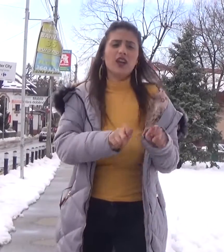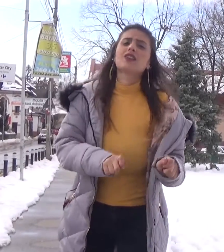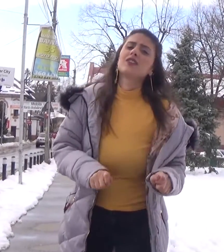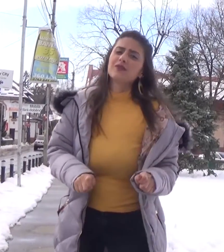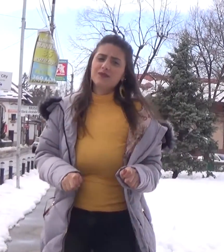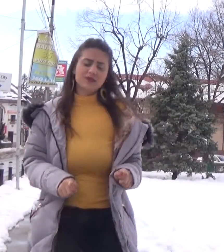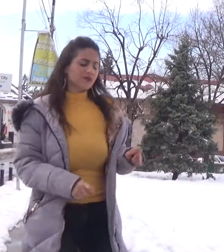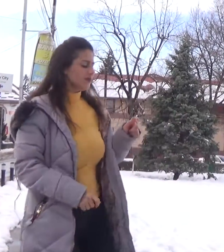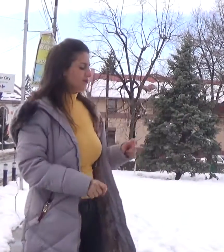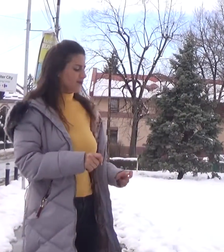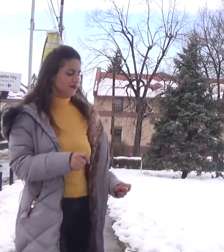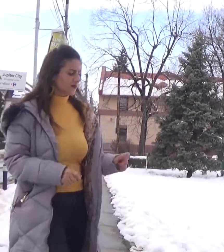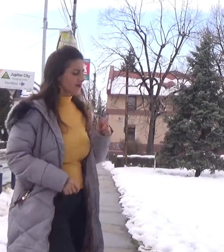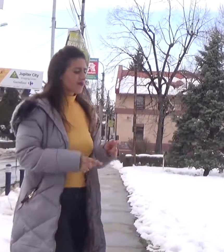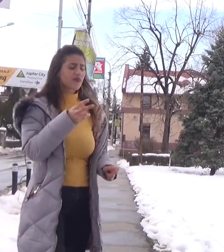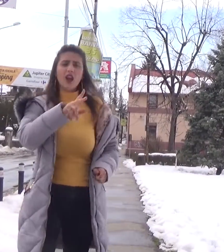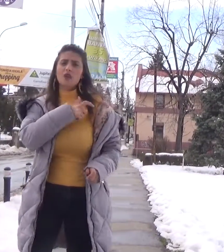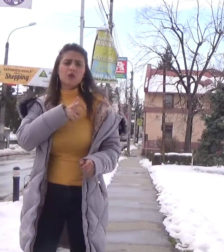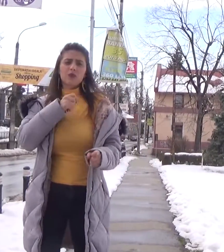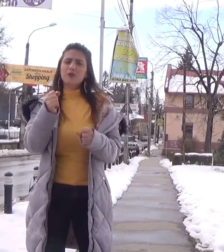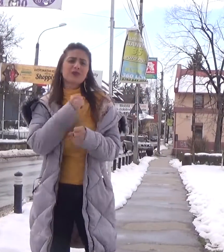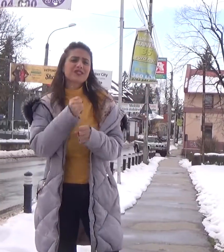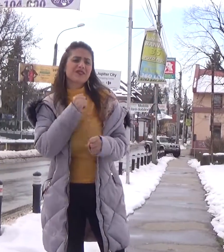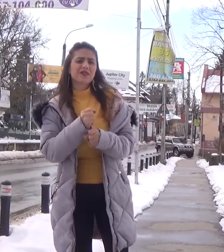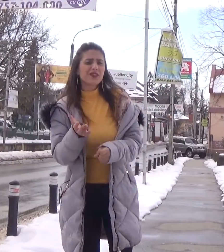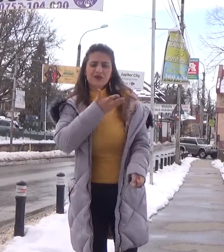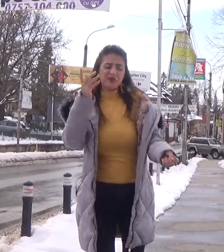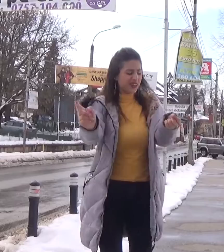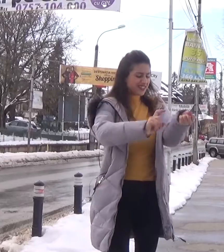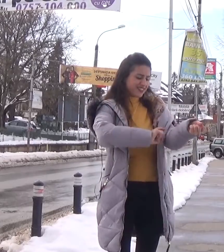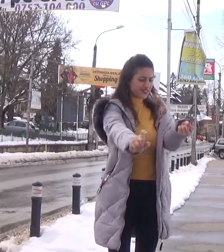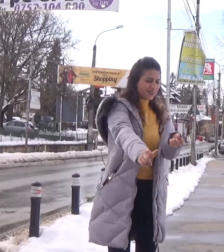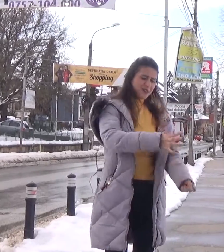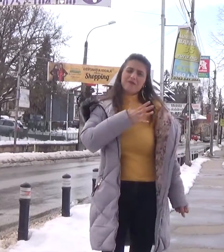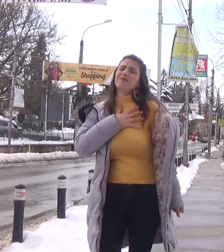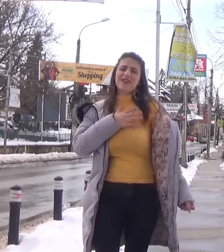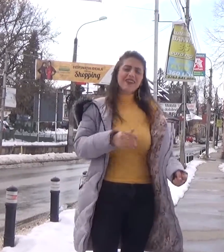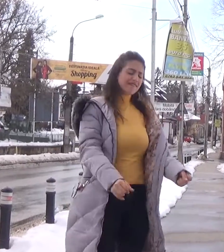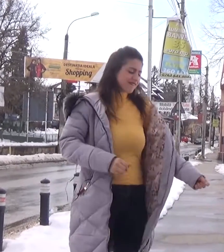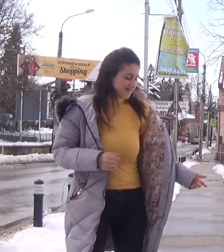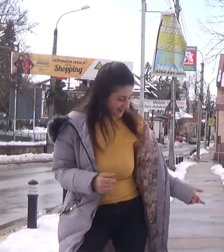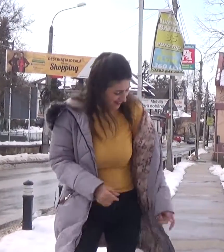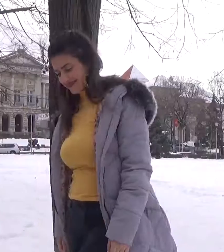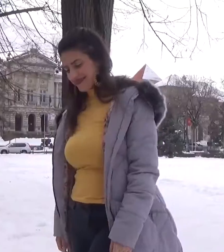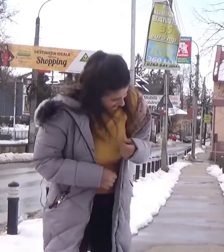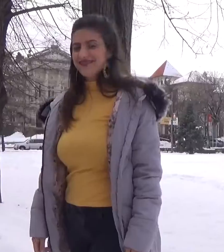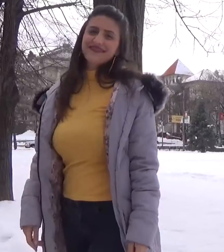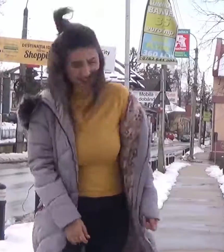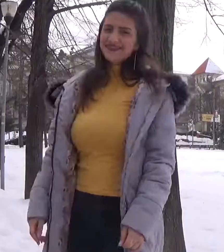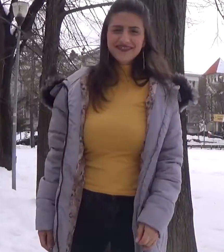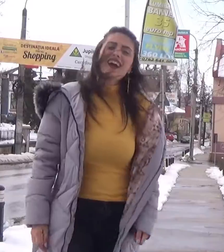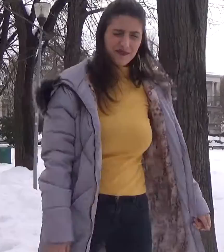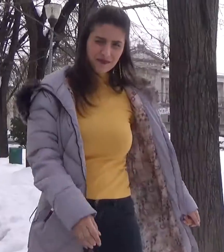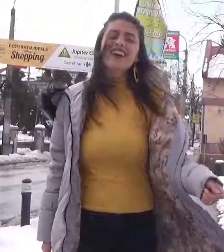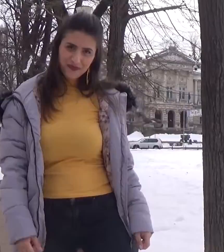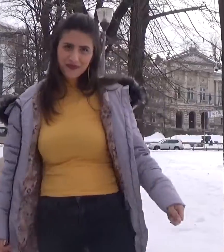Sometimes I feel like giving up, but I just can't. It isn't in my blood.